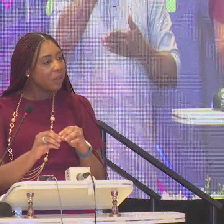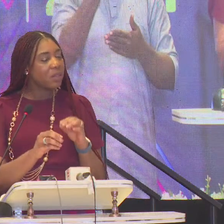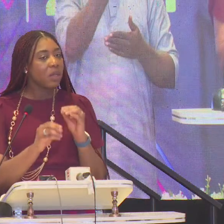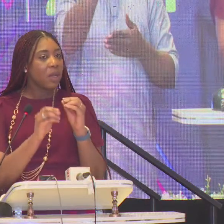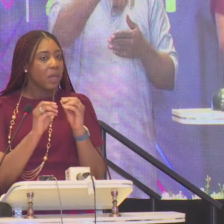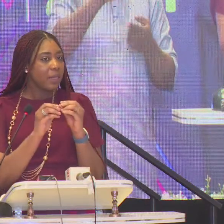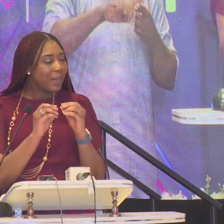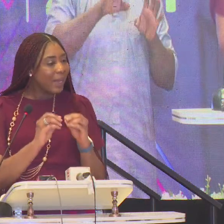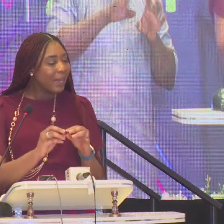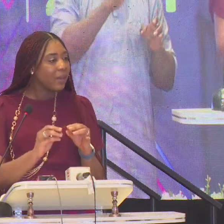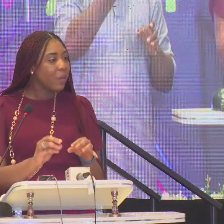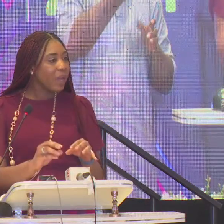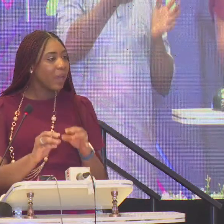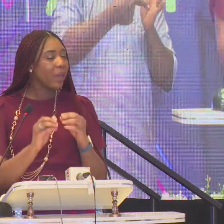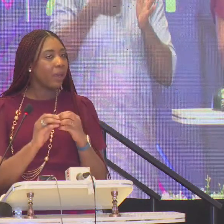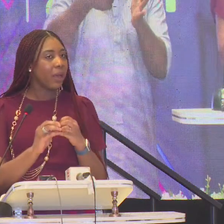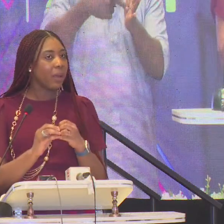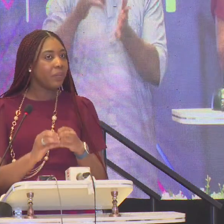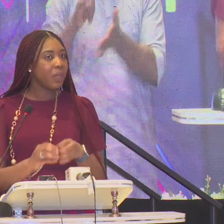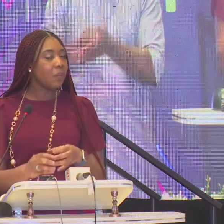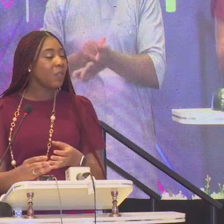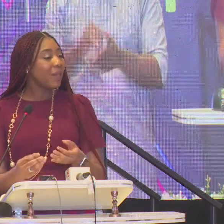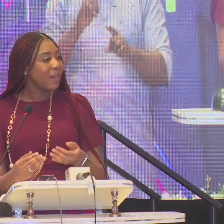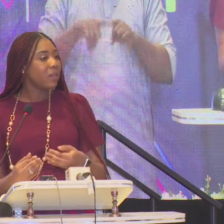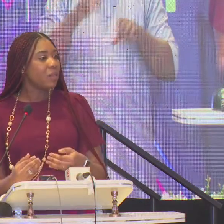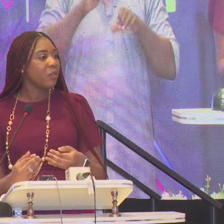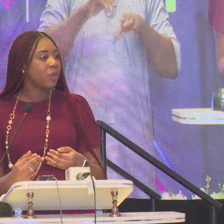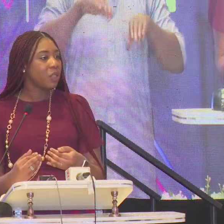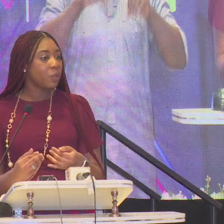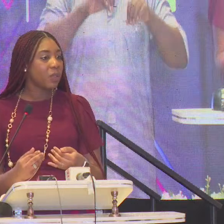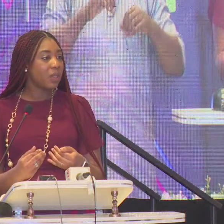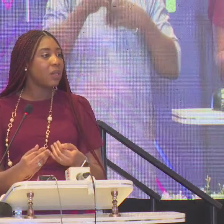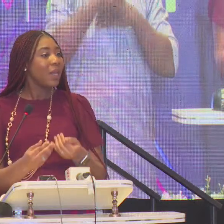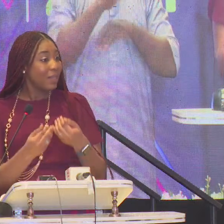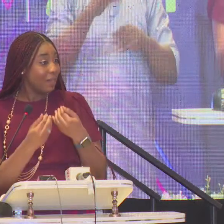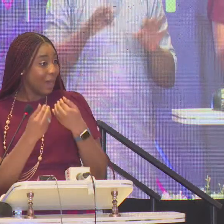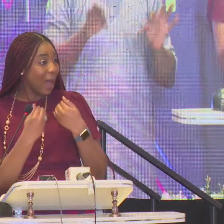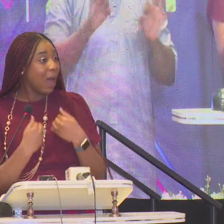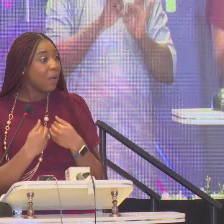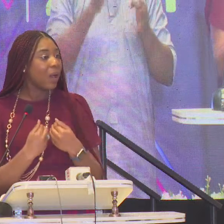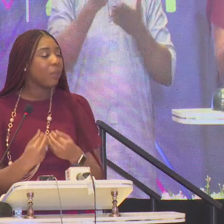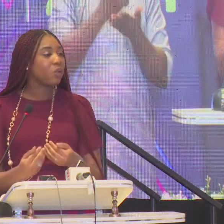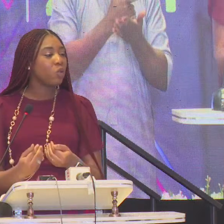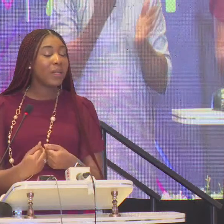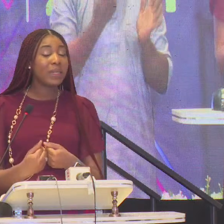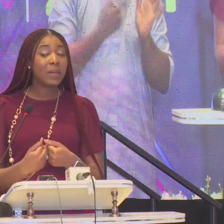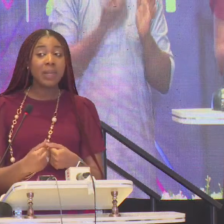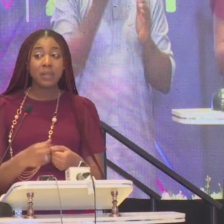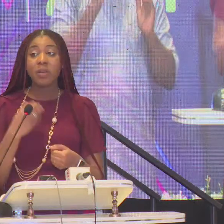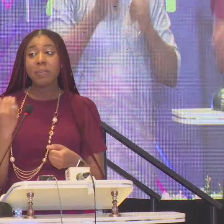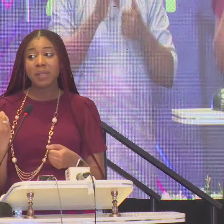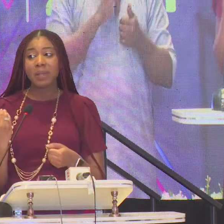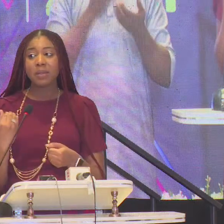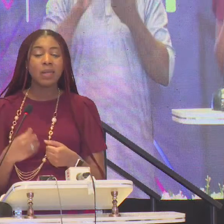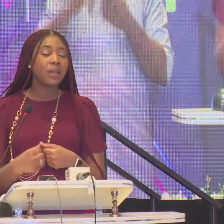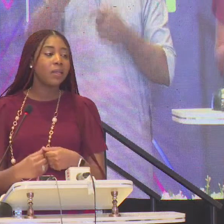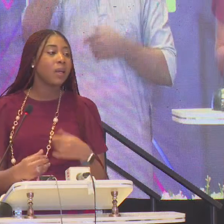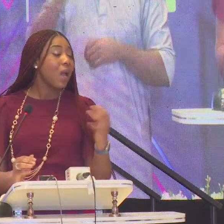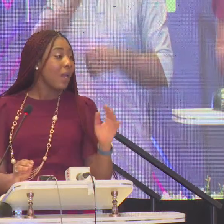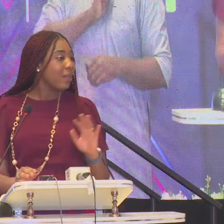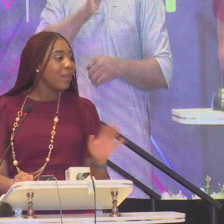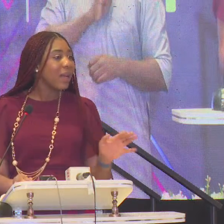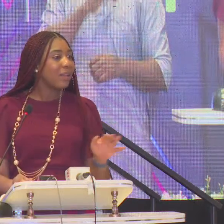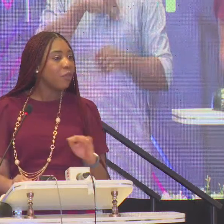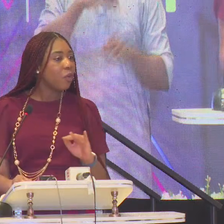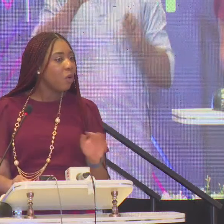But in taking away important lessons from this process, this is how I want to better myself and better the society. And